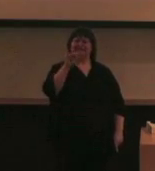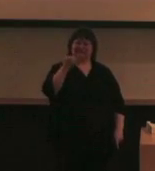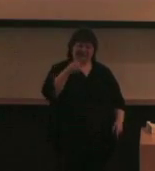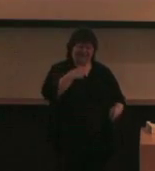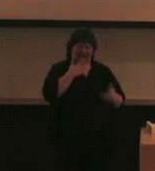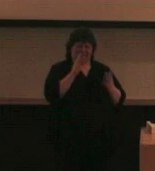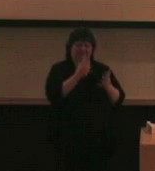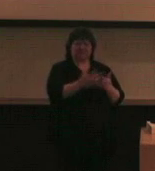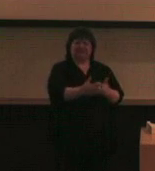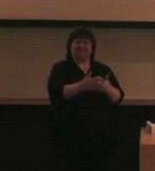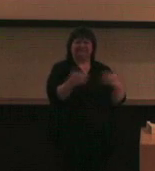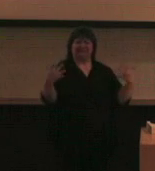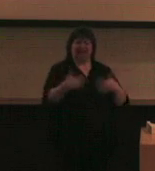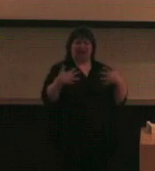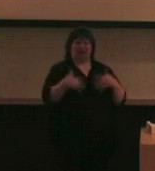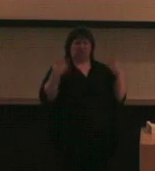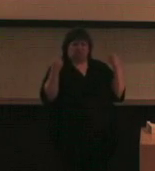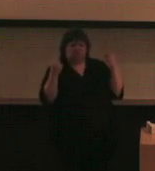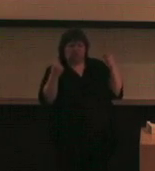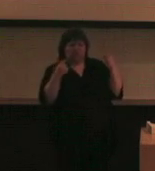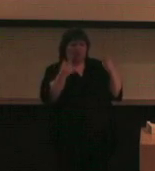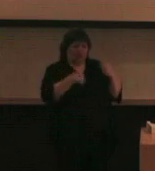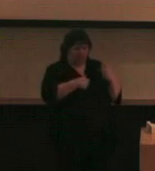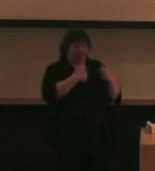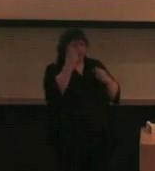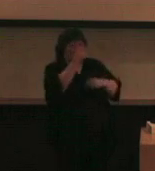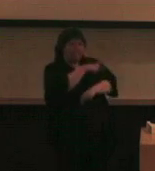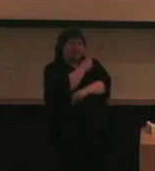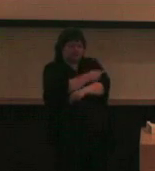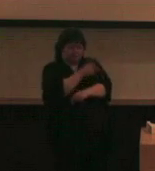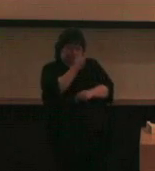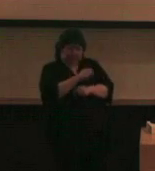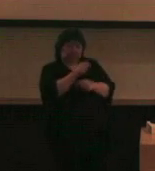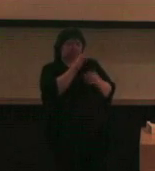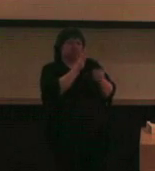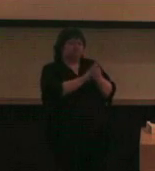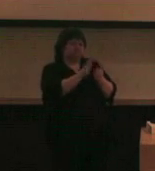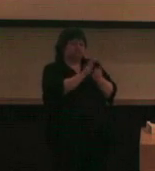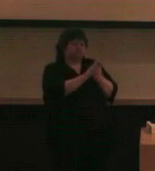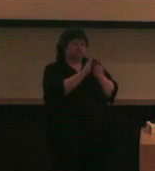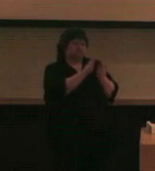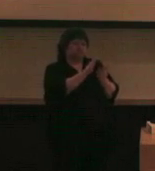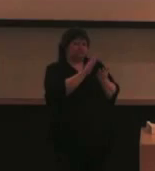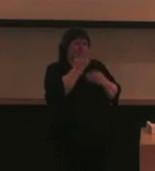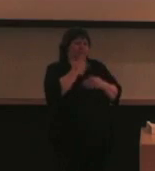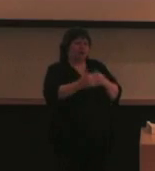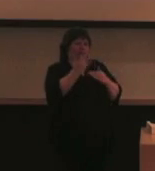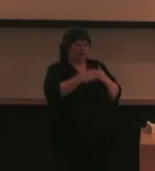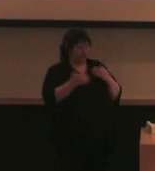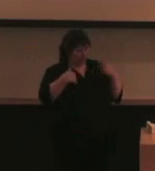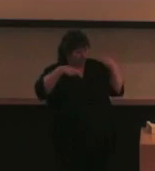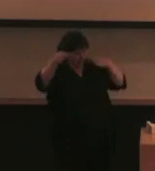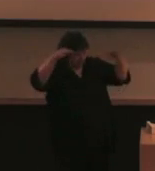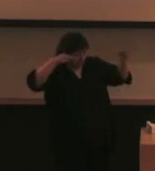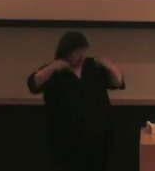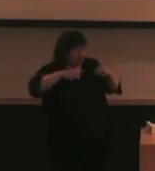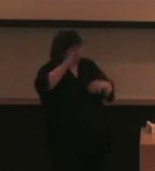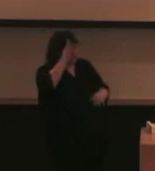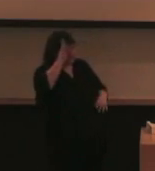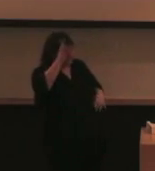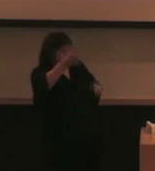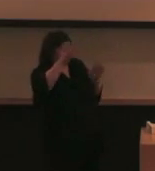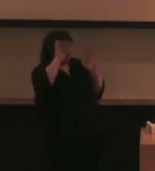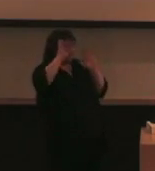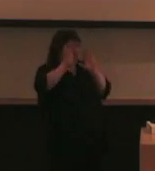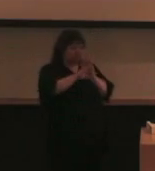don't know what's going on there. So we came up. We had one patient that needed to eventually go to dialysis. So we need to kind of come up with something